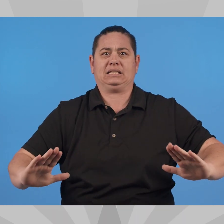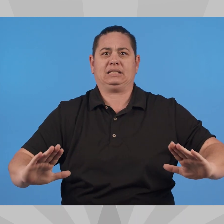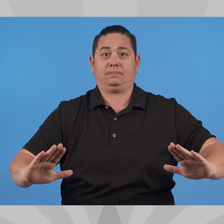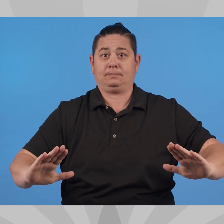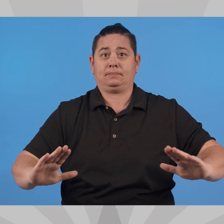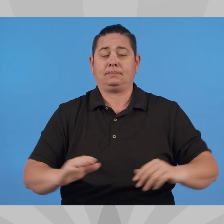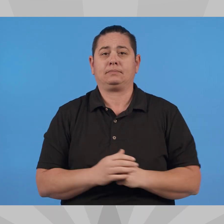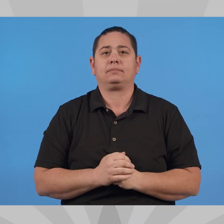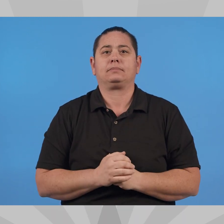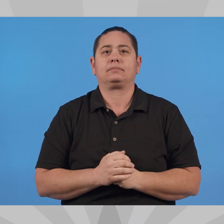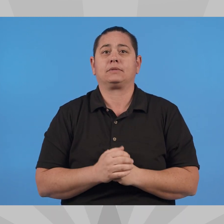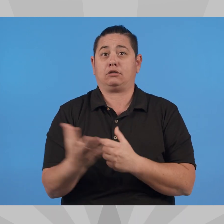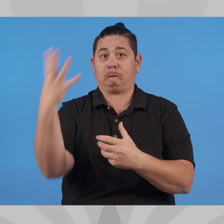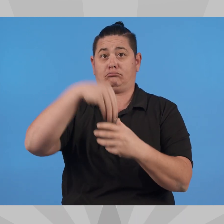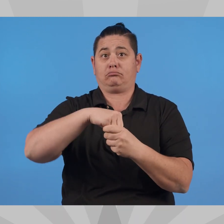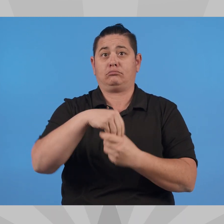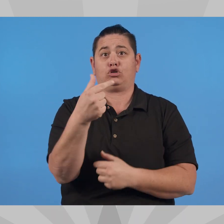peace.